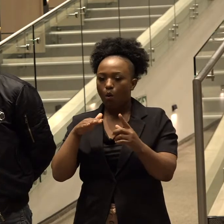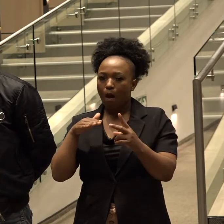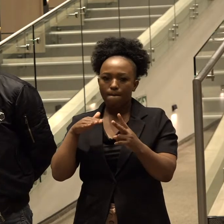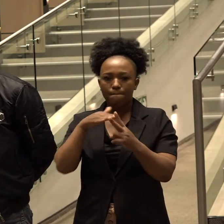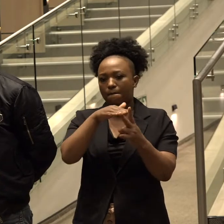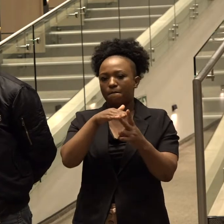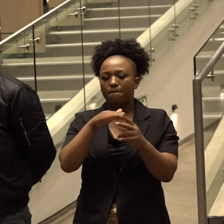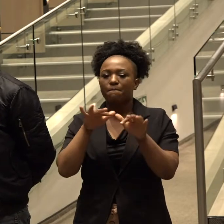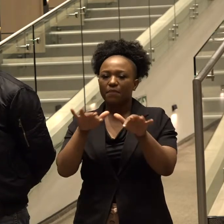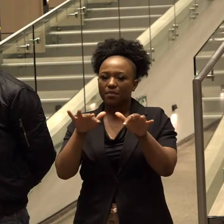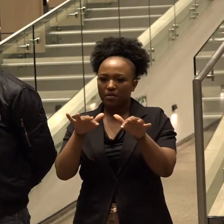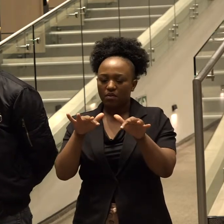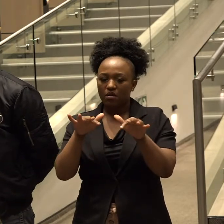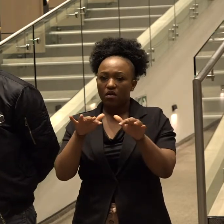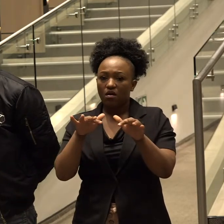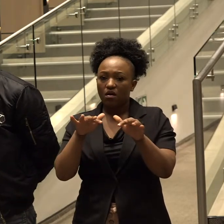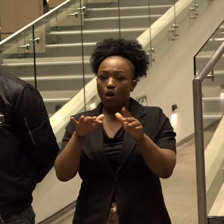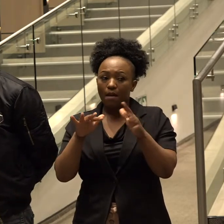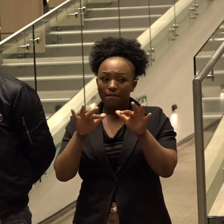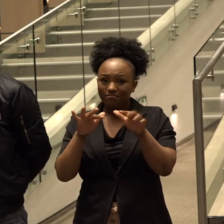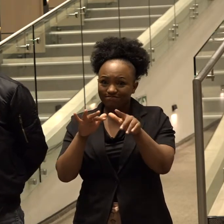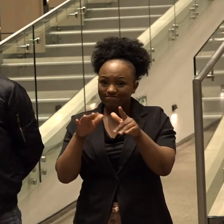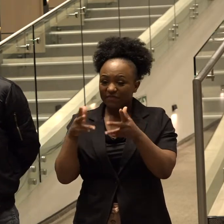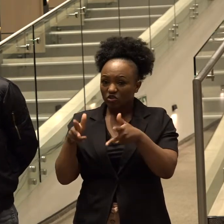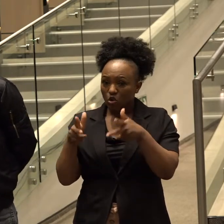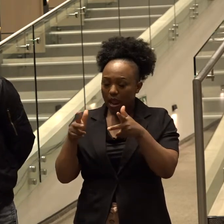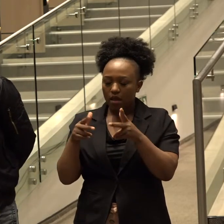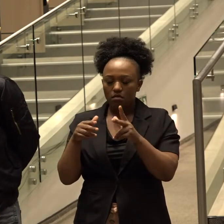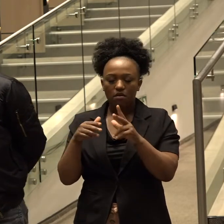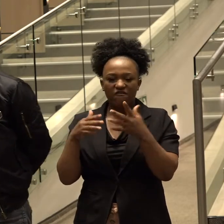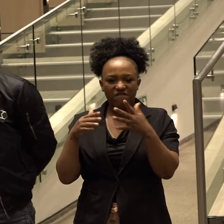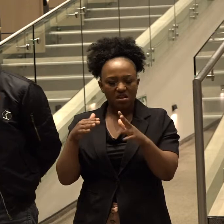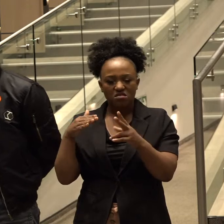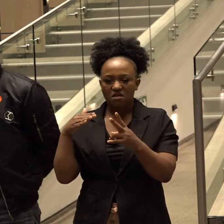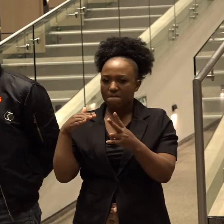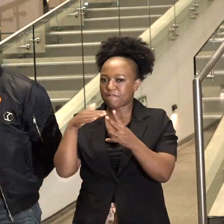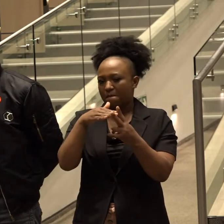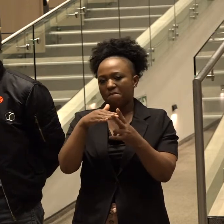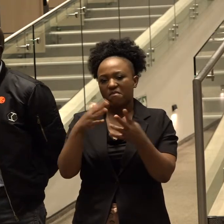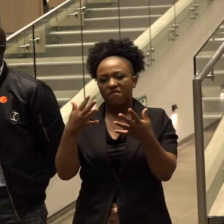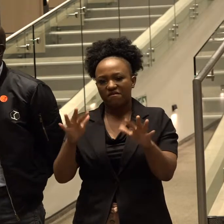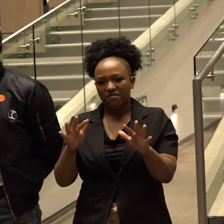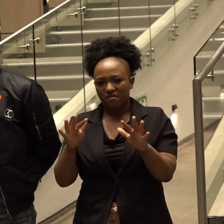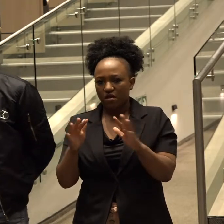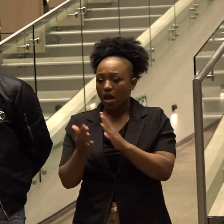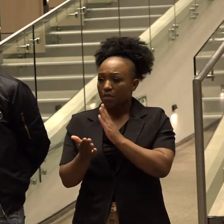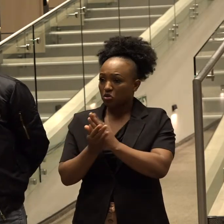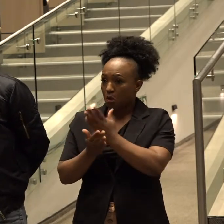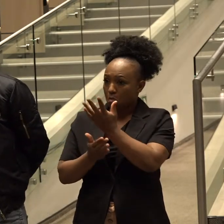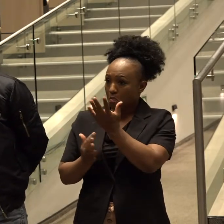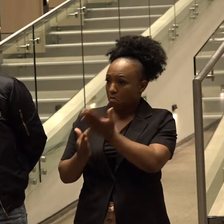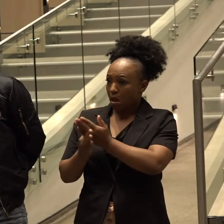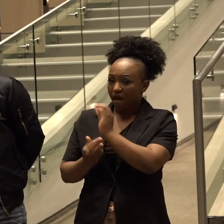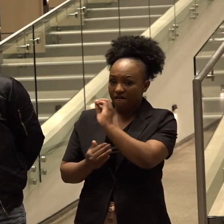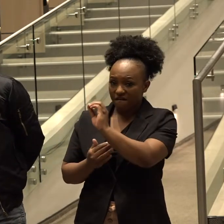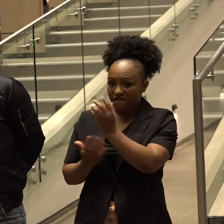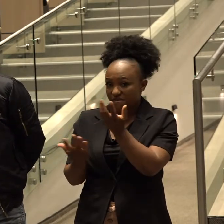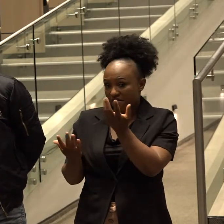we have been clashed by the train for sure you have the case on your record